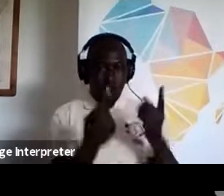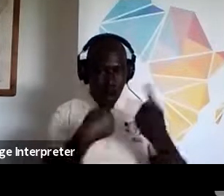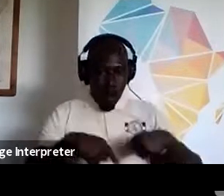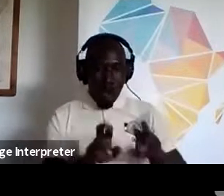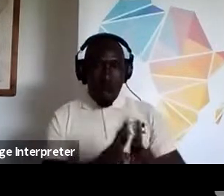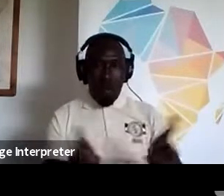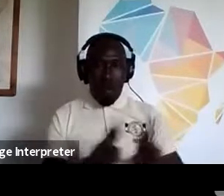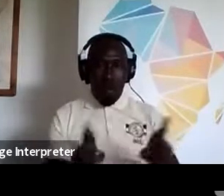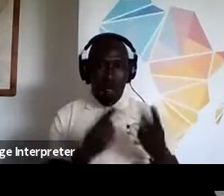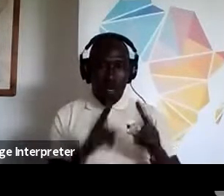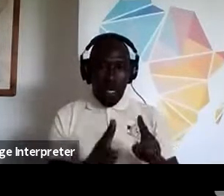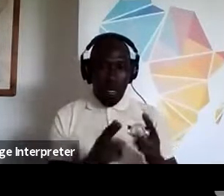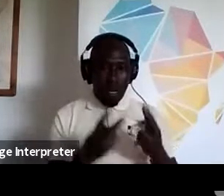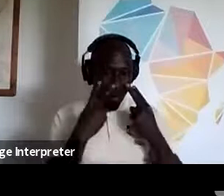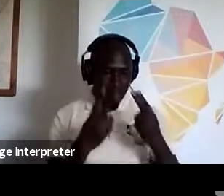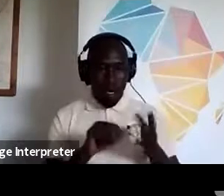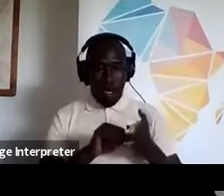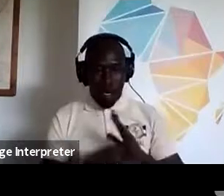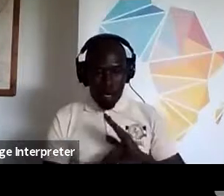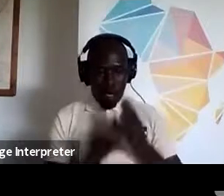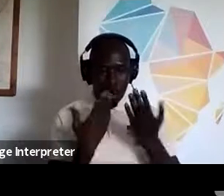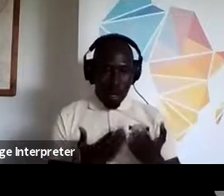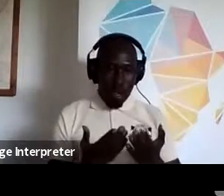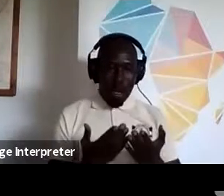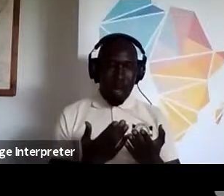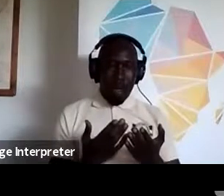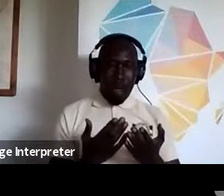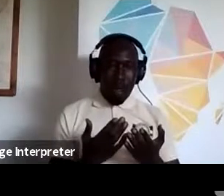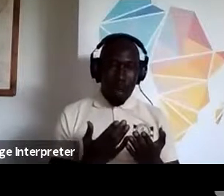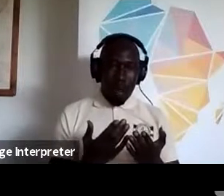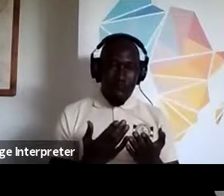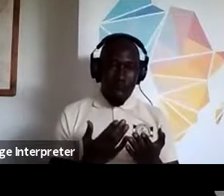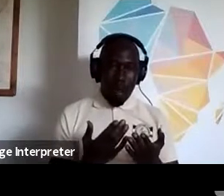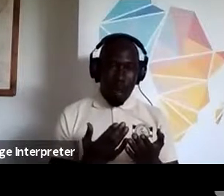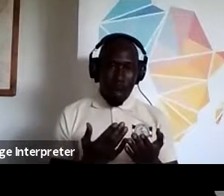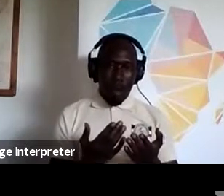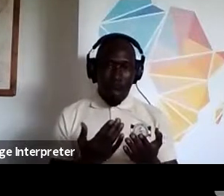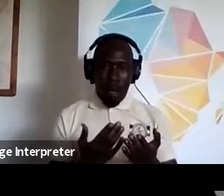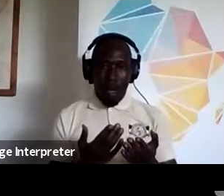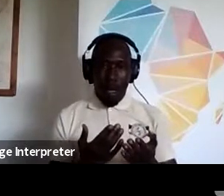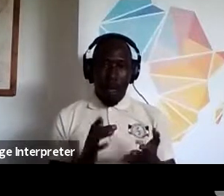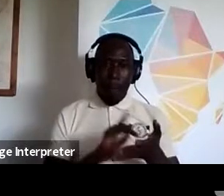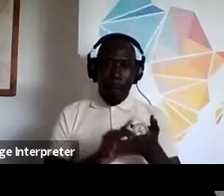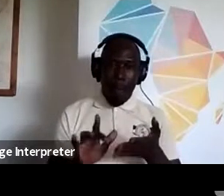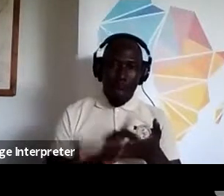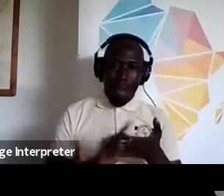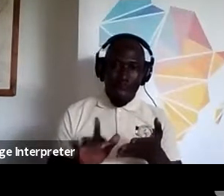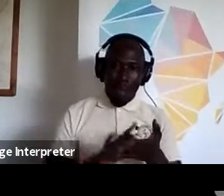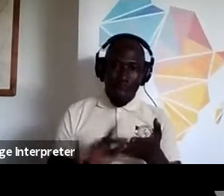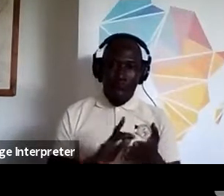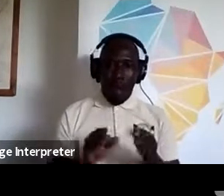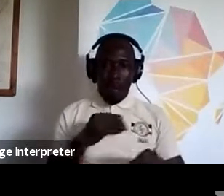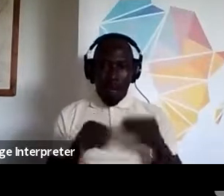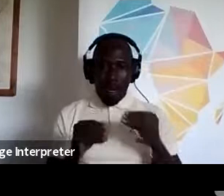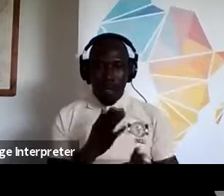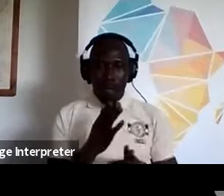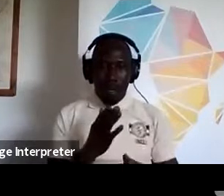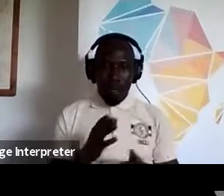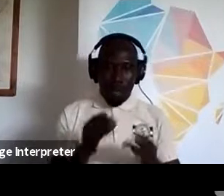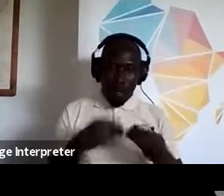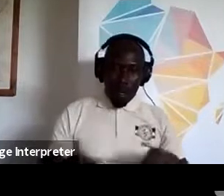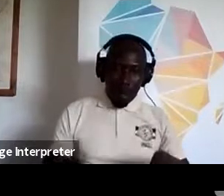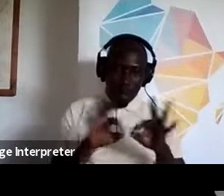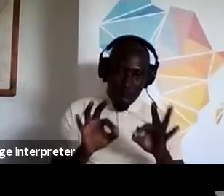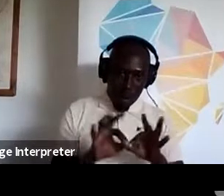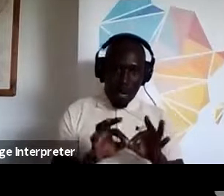already beginning to look at issues like brailing materials, especially the important documents, like the Act for People with Disabilities, specific